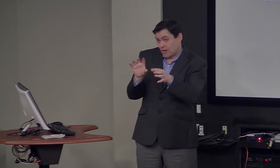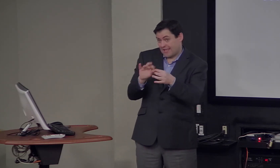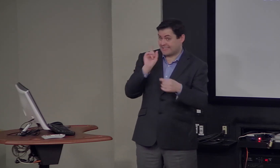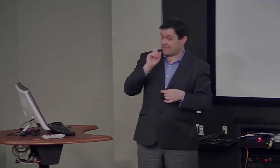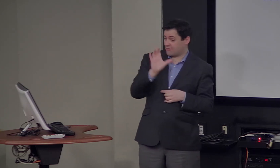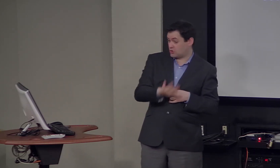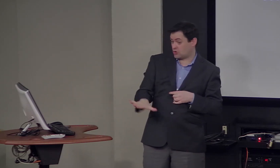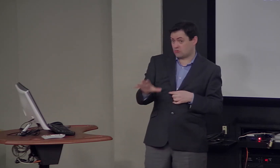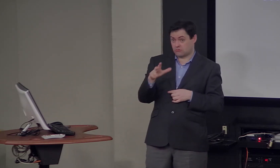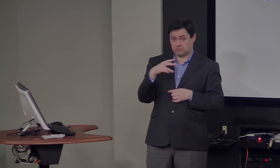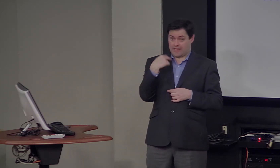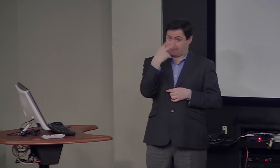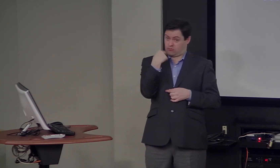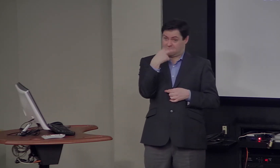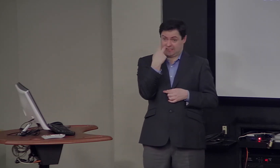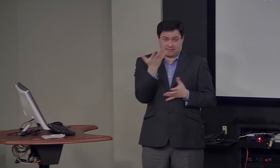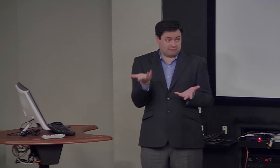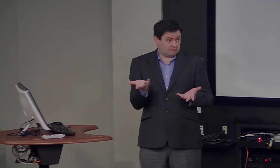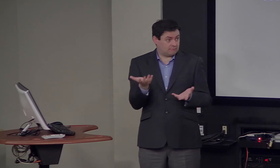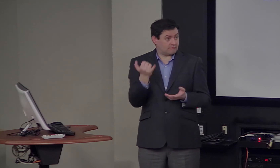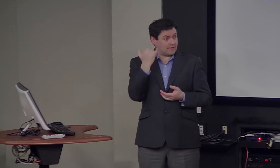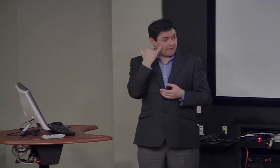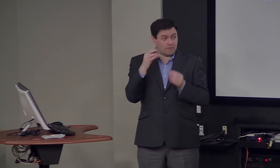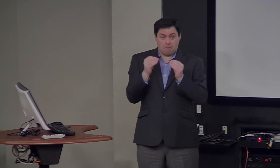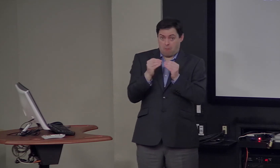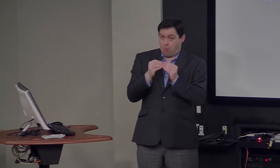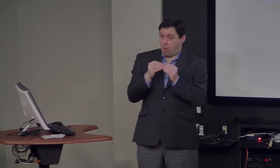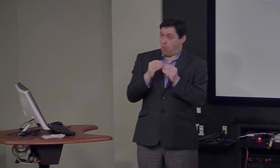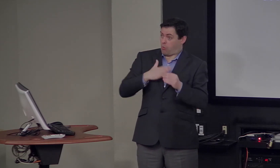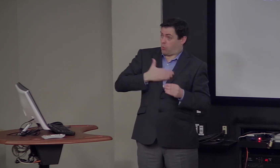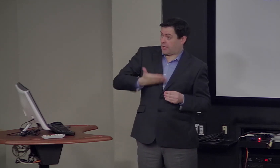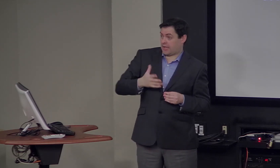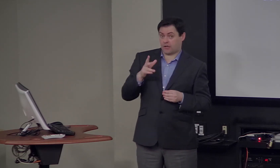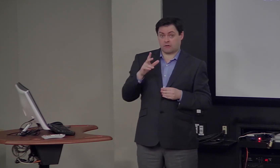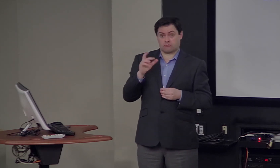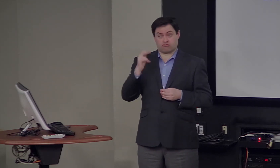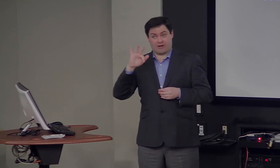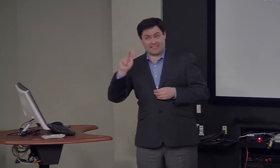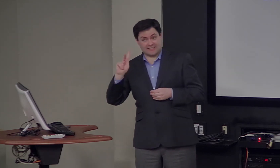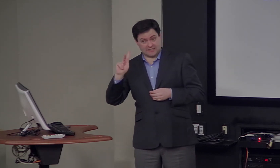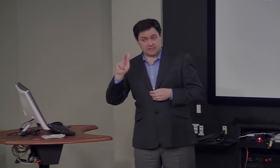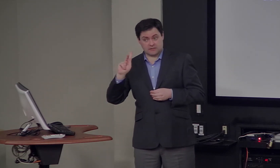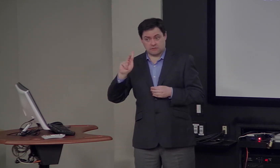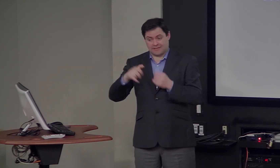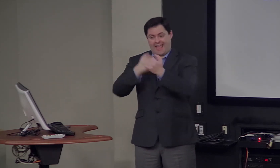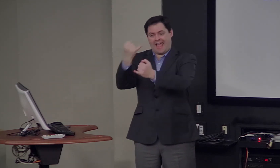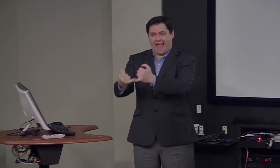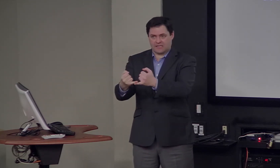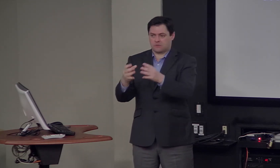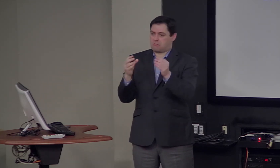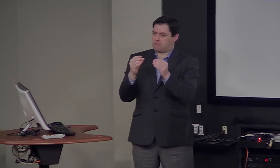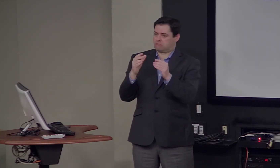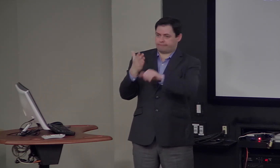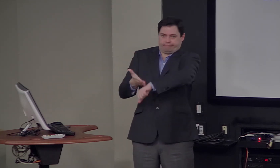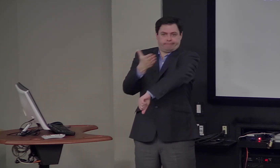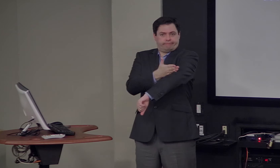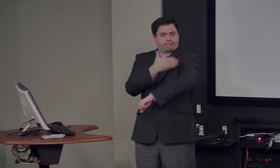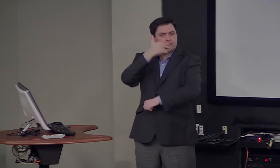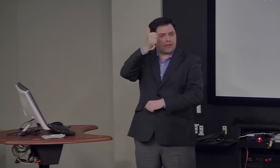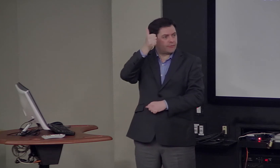language learning, especially when it comes to deaf children and lip reading as well. If people are more willing to take a risk, the end result is that